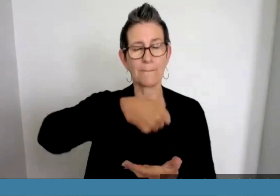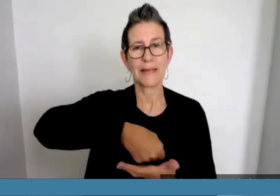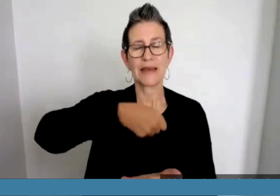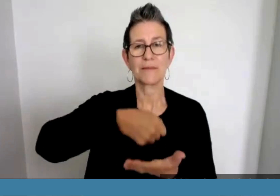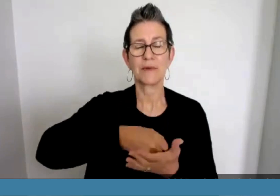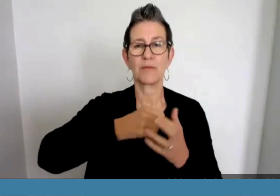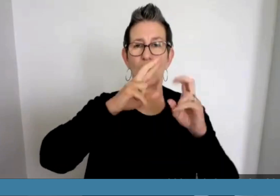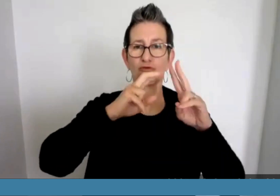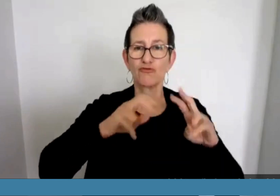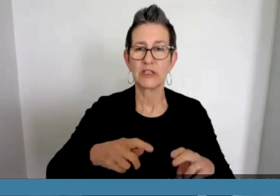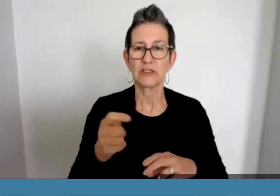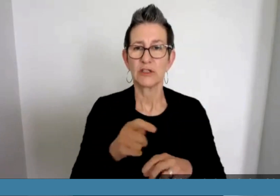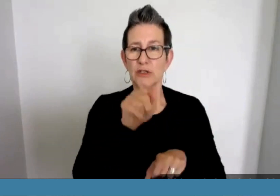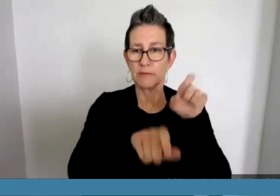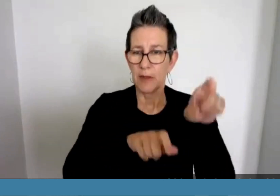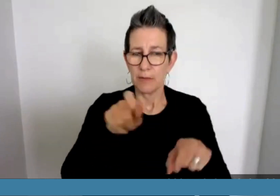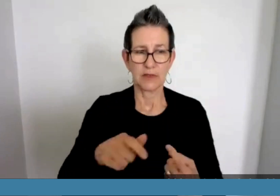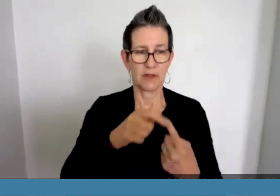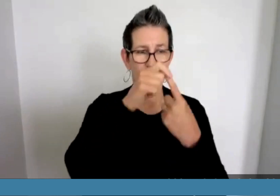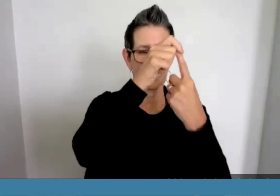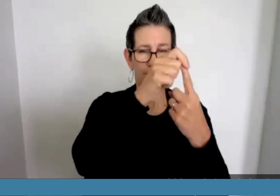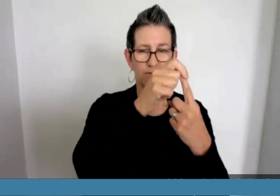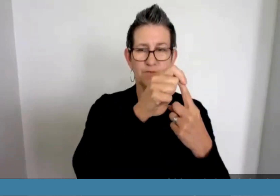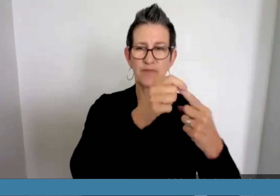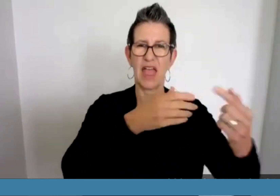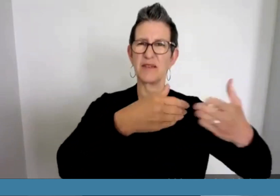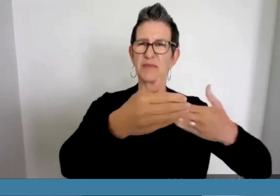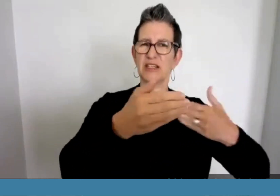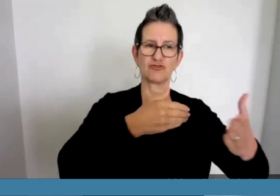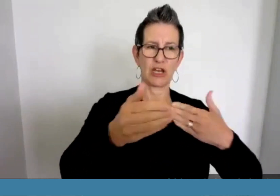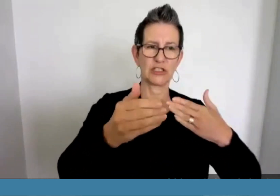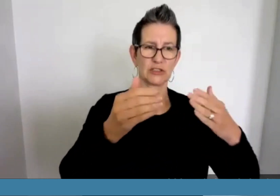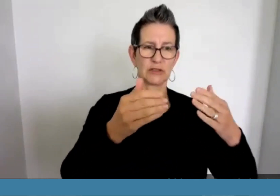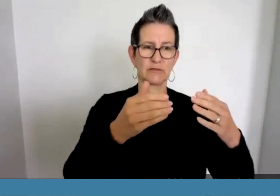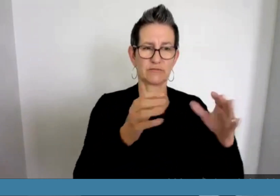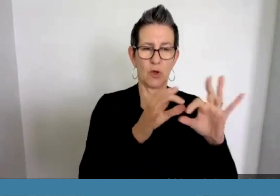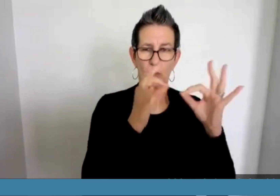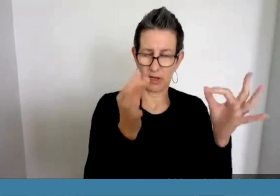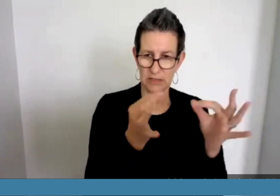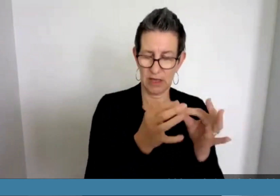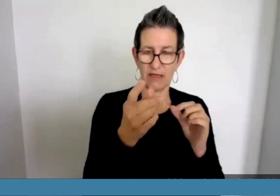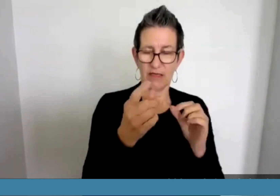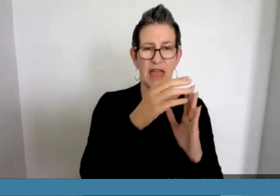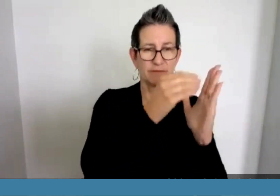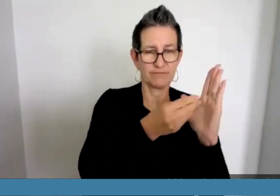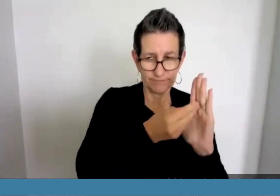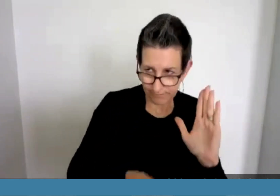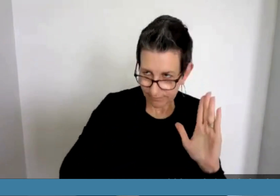the administering organisation, which will submit the application and will manage the funding agreement.